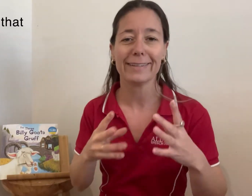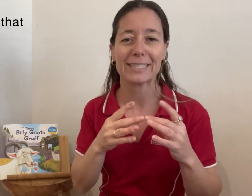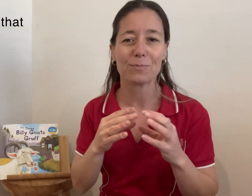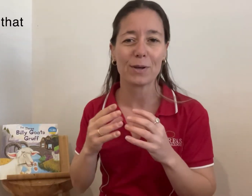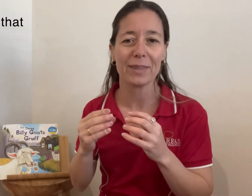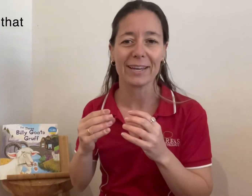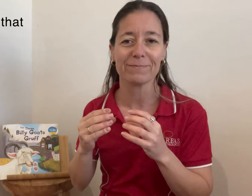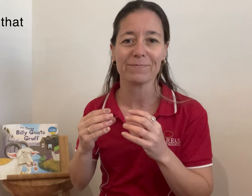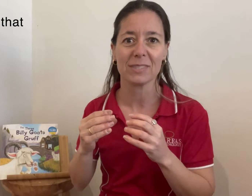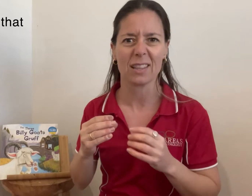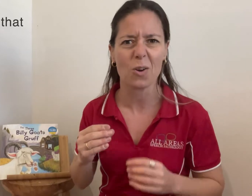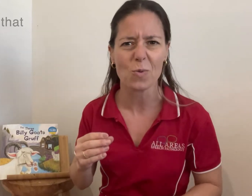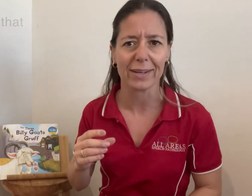spell that. It's a long one.